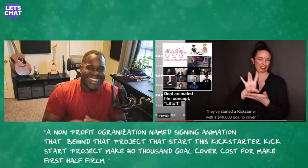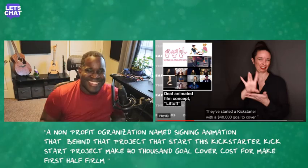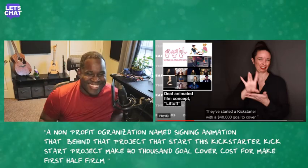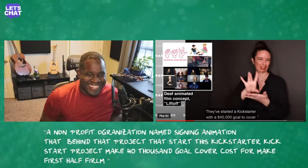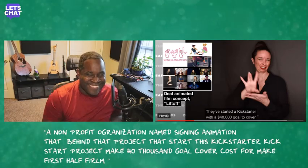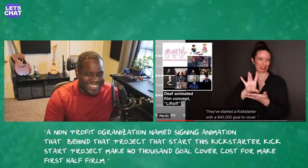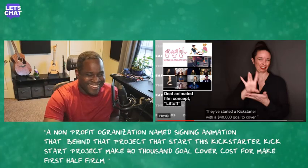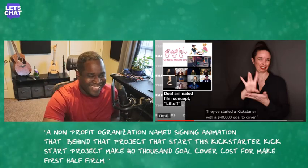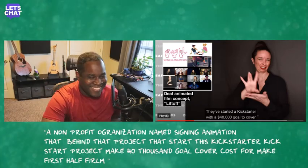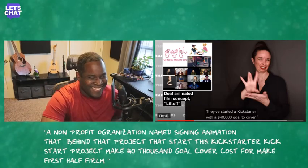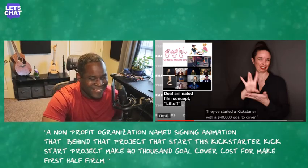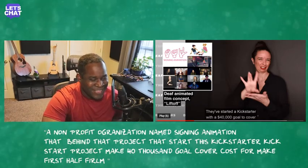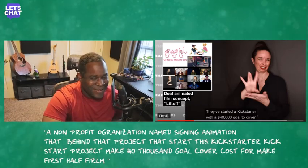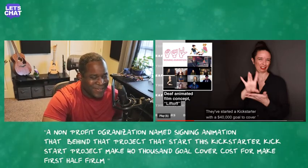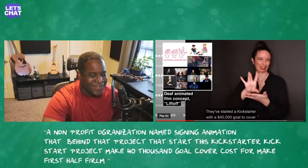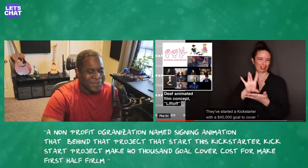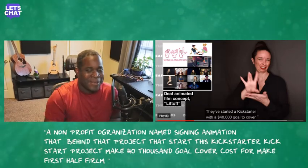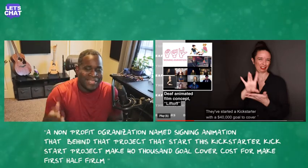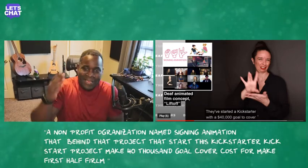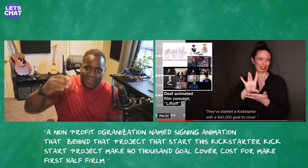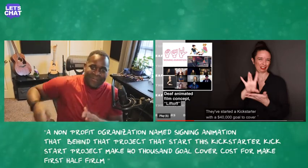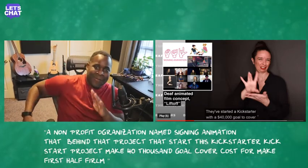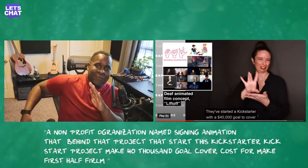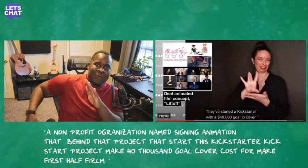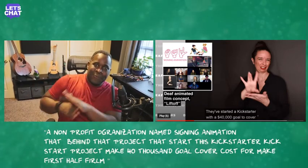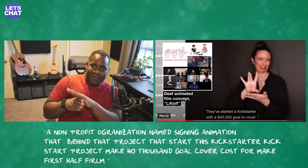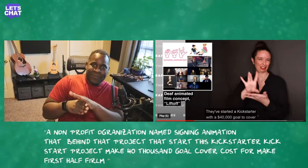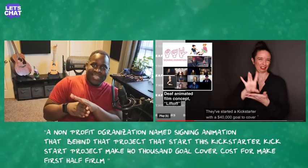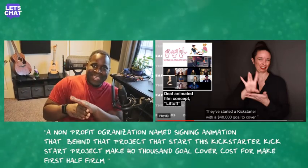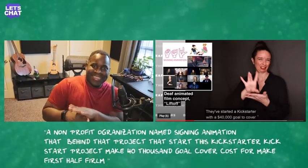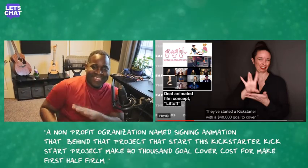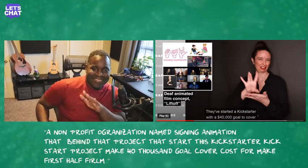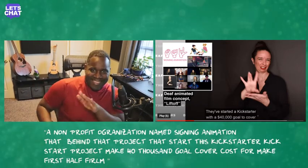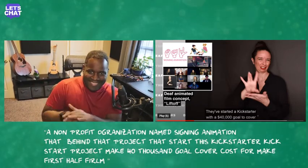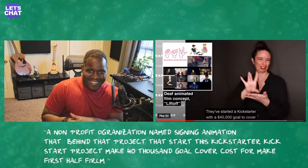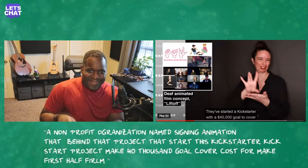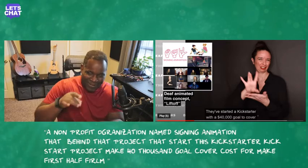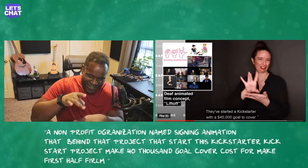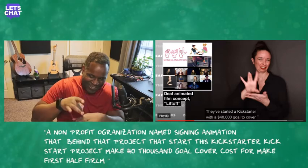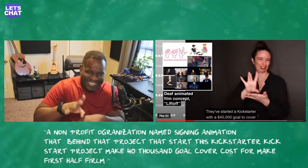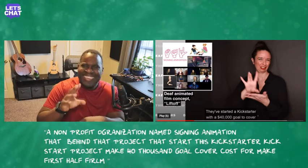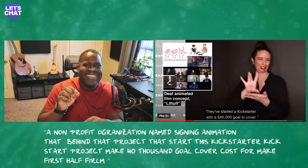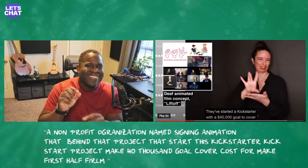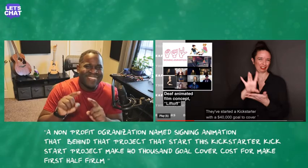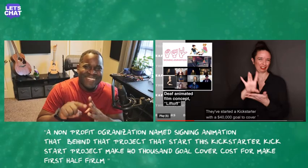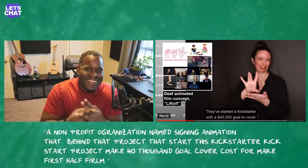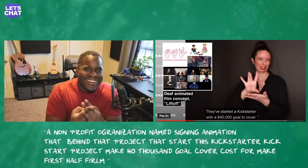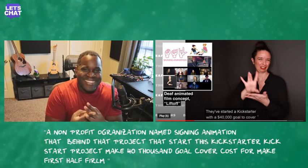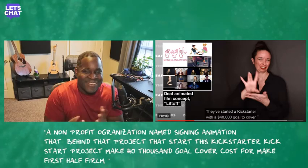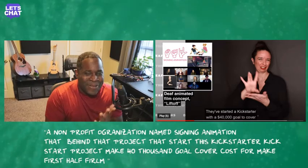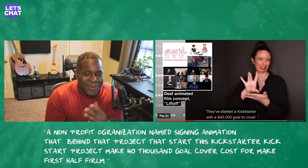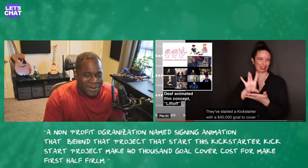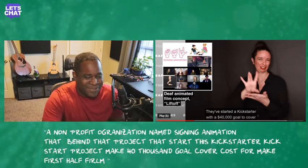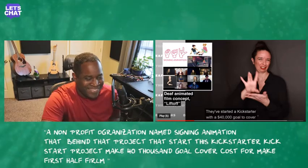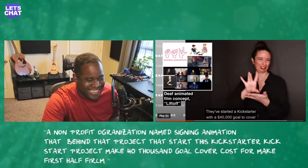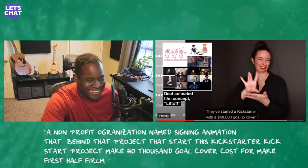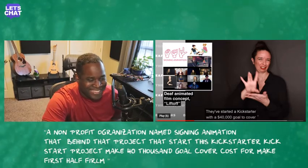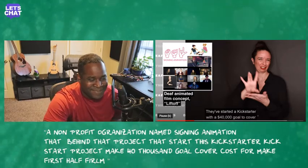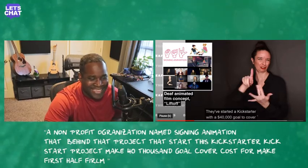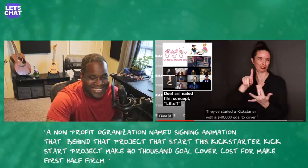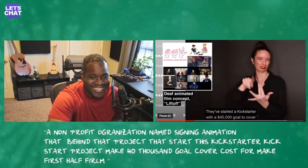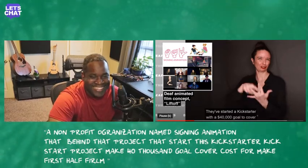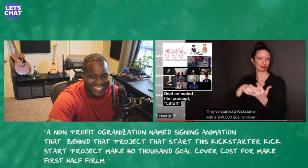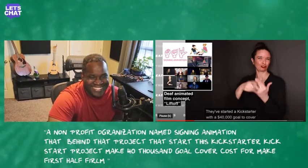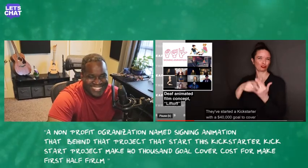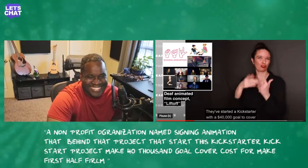kickstart, and I love it. That's such a cute way of doing it. There's also the word for kick is like this, but she goes kickstart. You know what I'm saying.